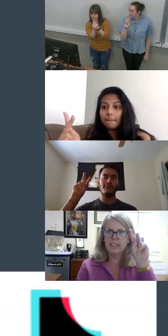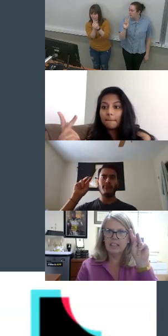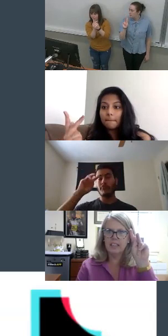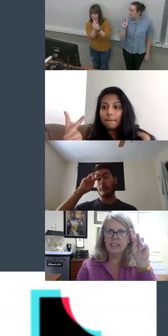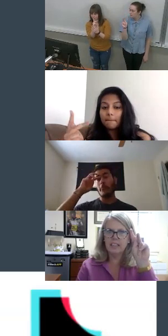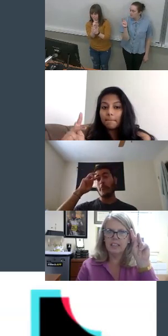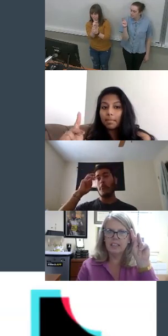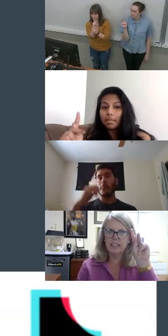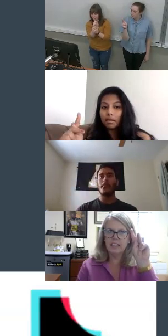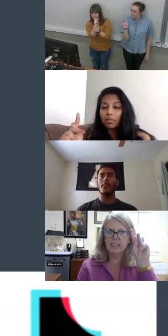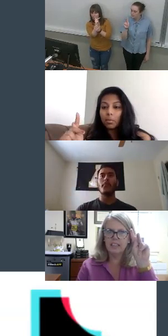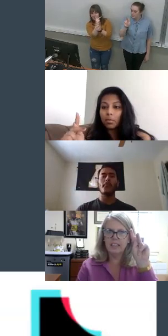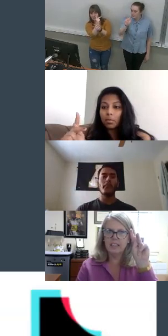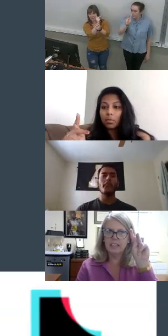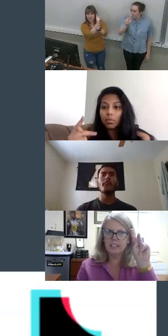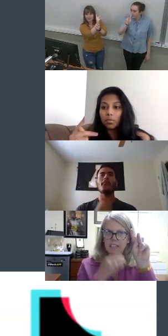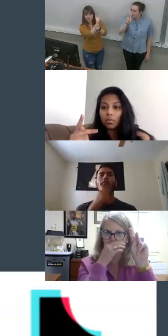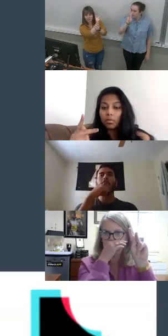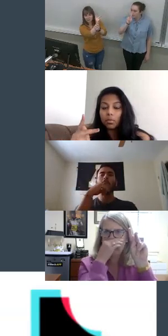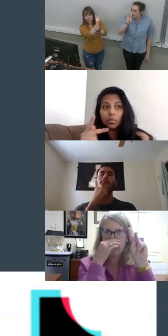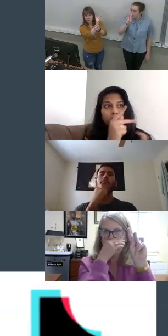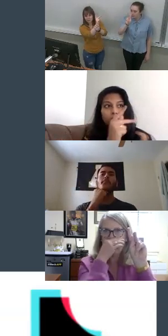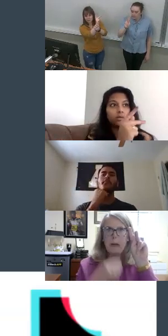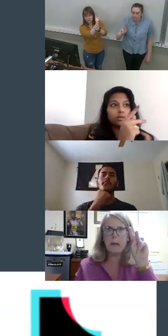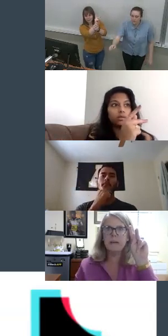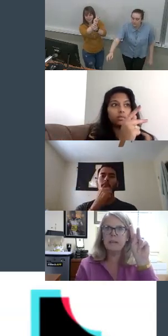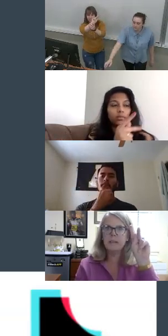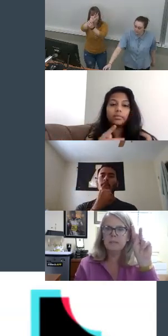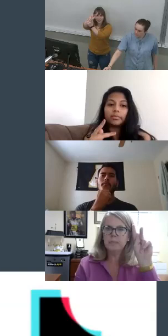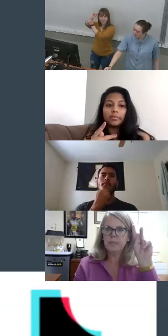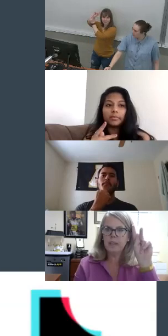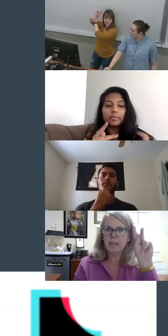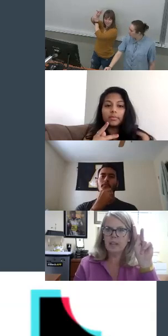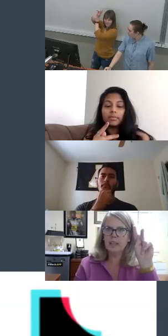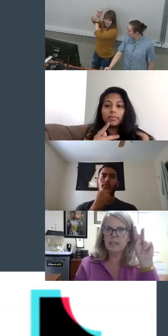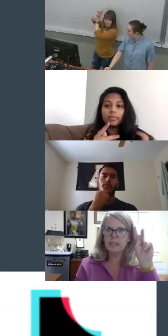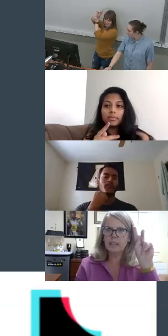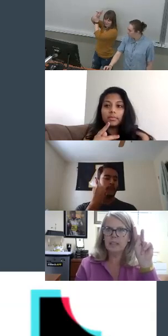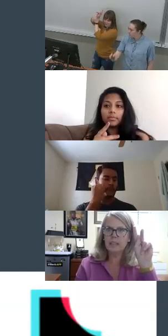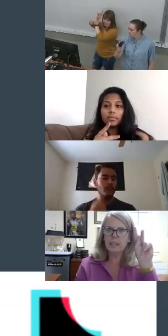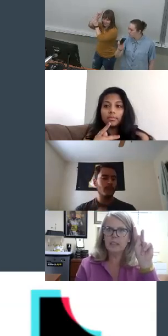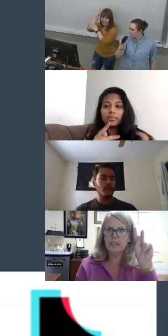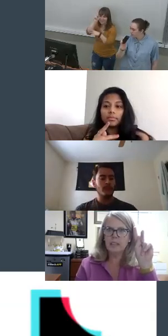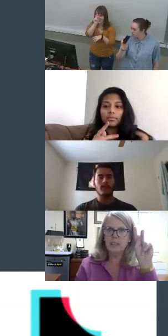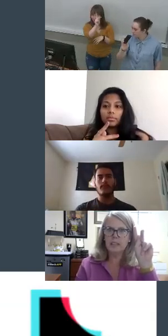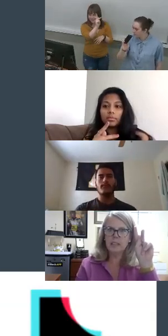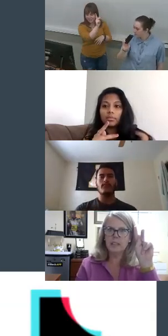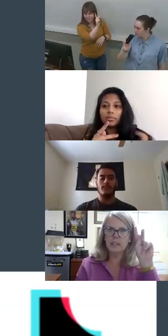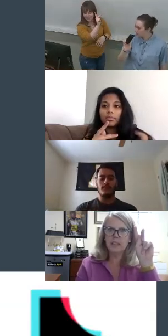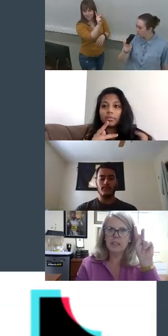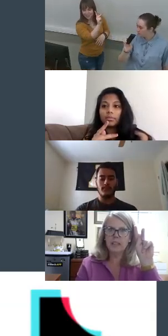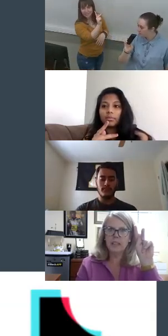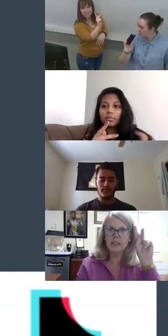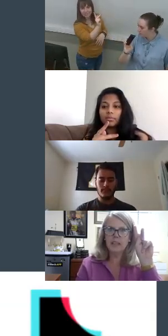kind of stick your thumb in between it. And then you can't see because I'm kind of far away. I can zoom in. Let me zoom in on our hands really